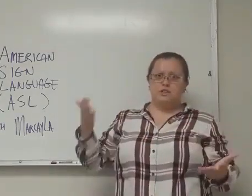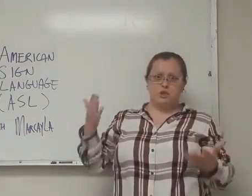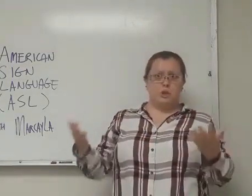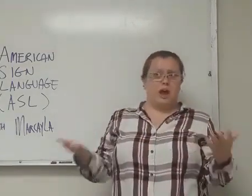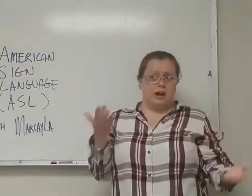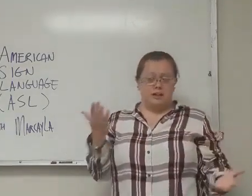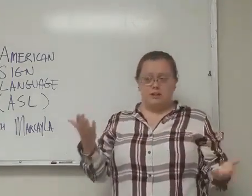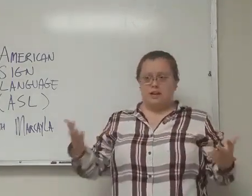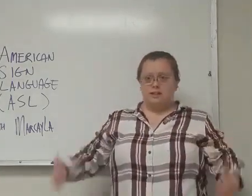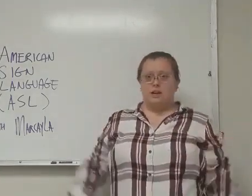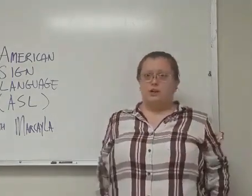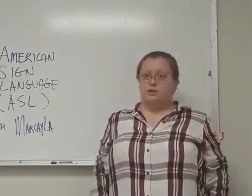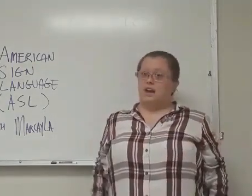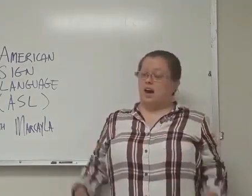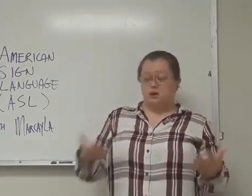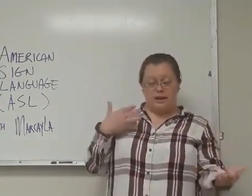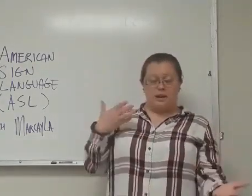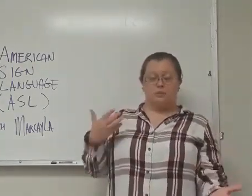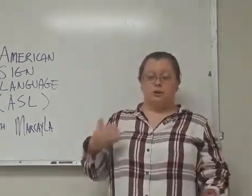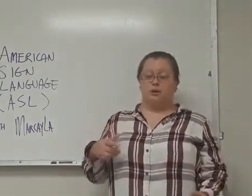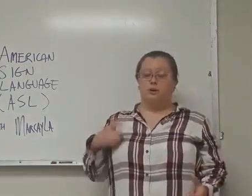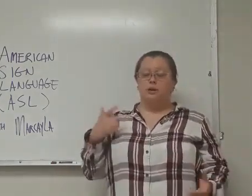So that's how you say how can I help you.